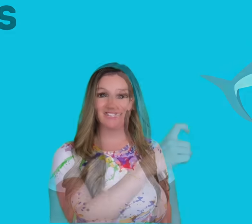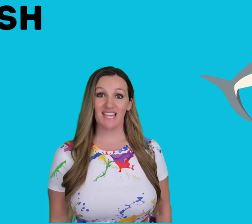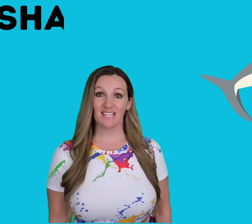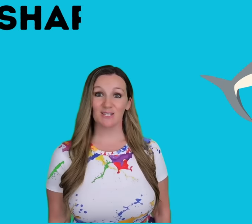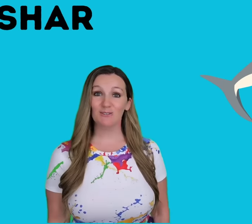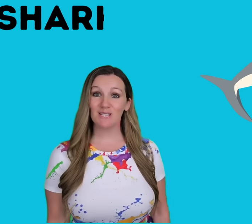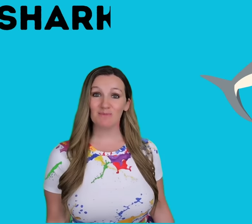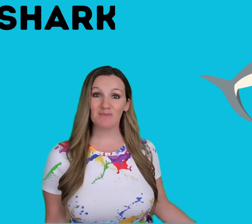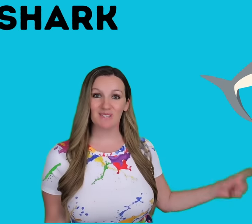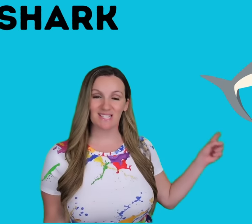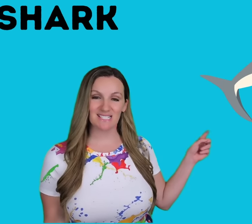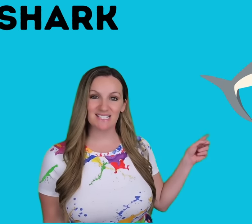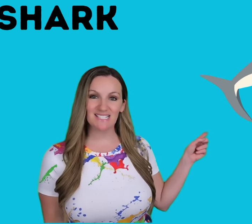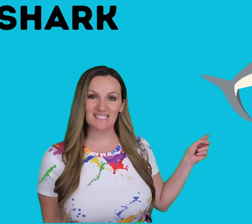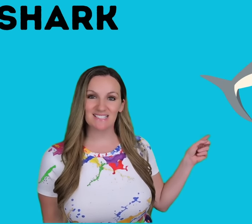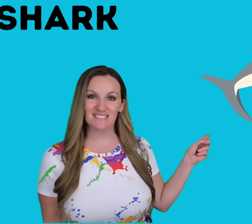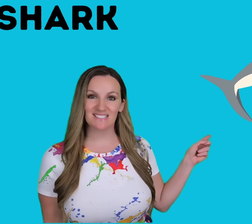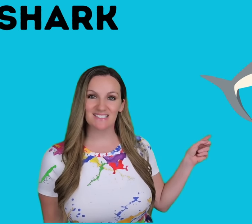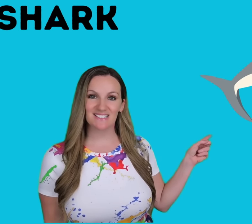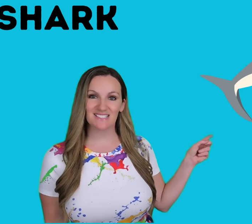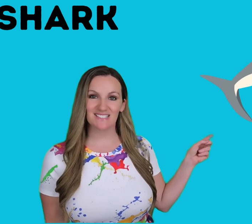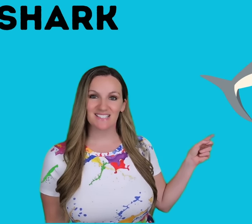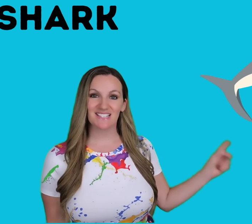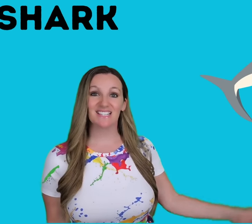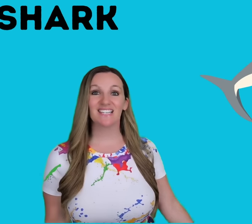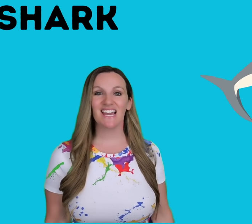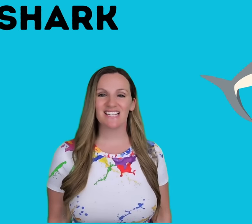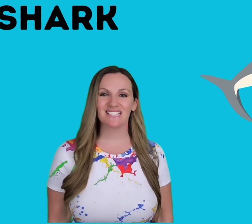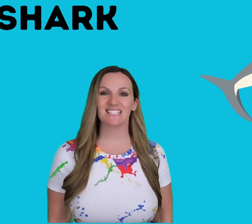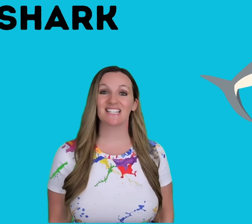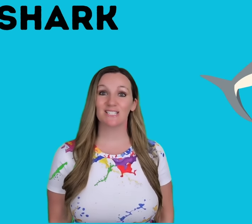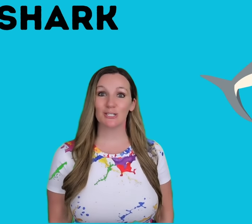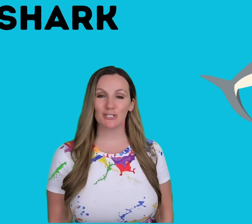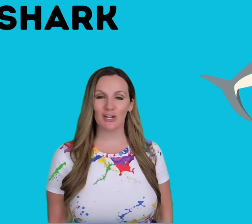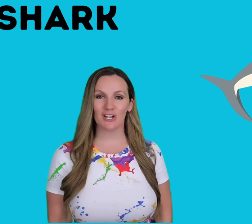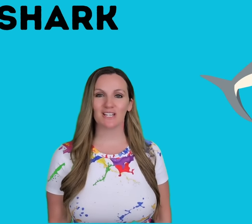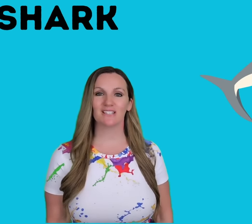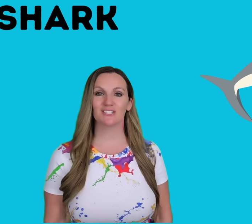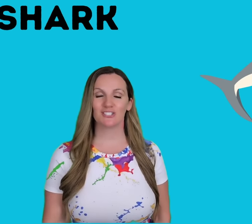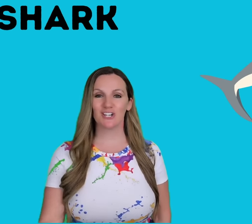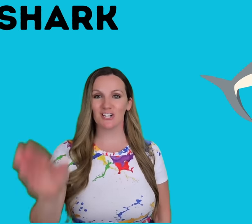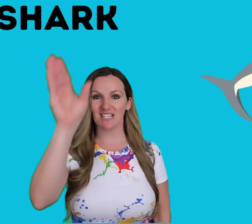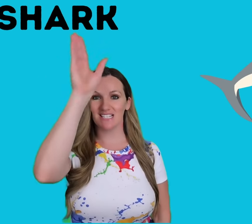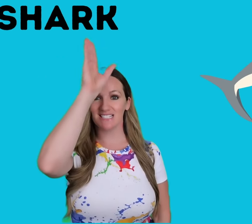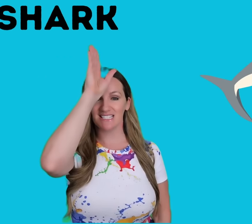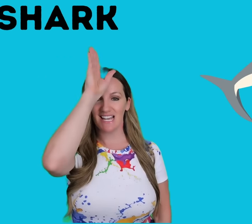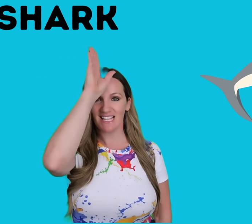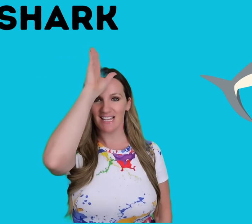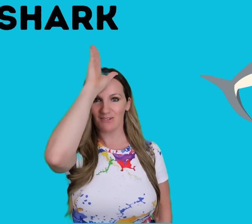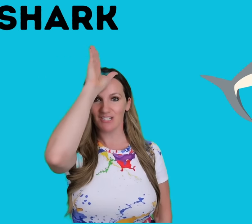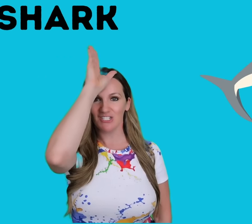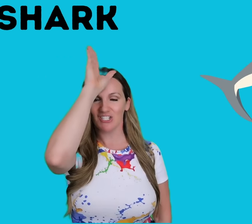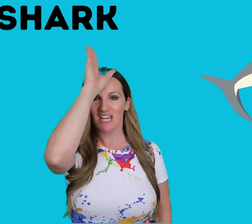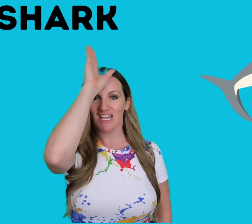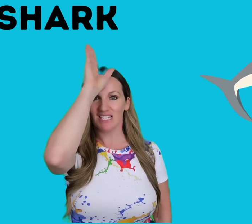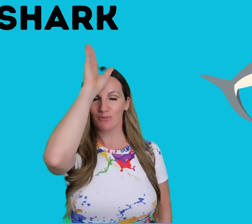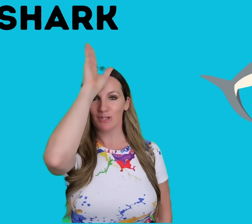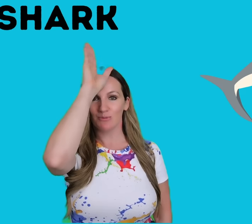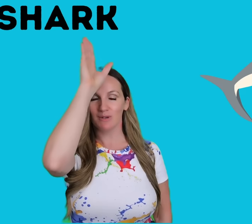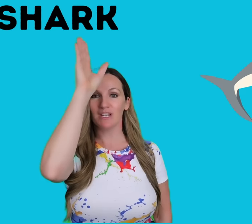you tell me what this is? Yes, it's a shark. Shark in sign language is where you bring your